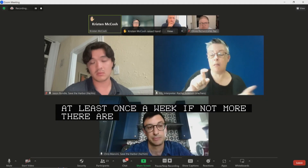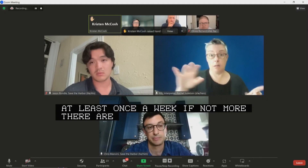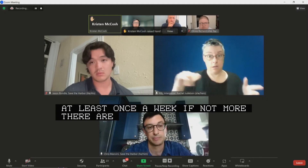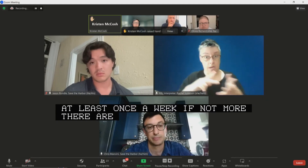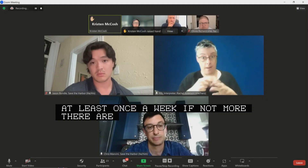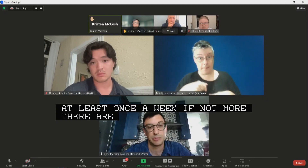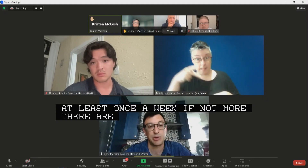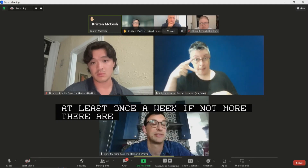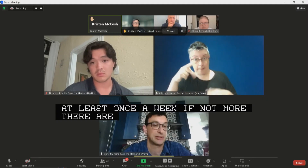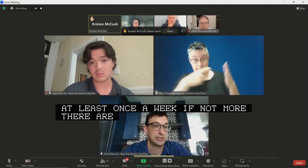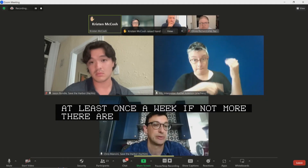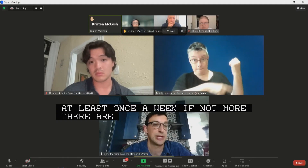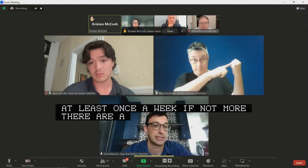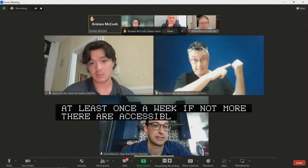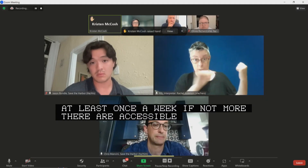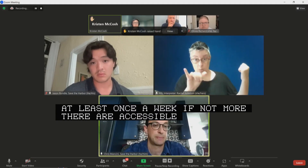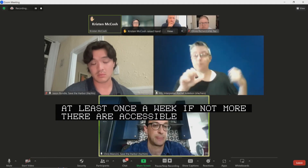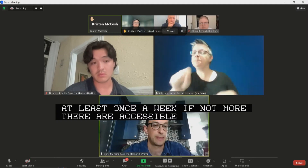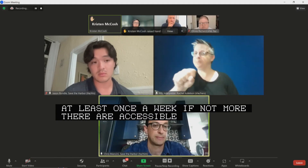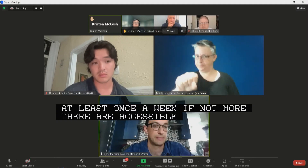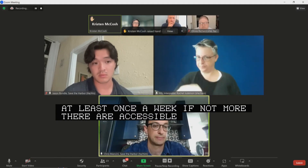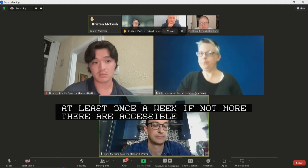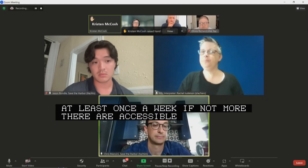Provincetown too? Provincetown too, yes.